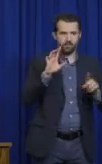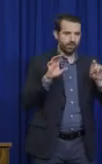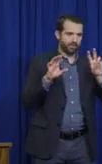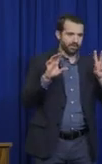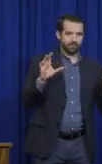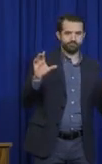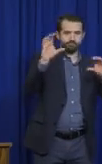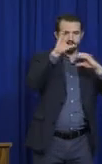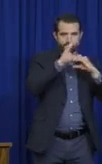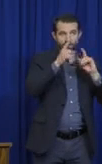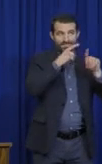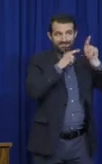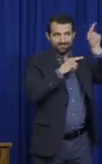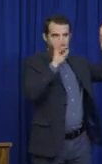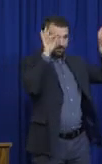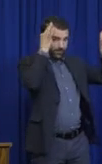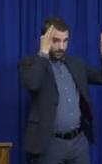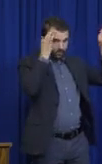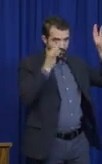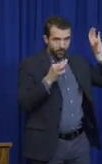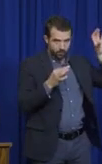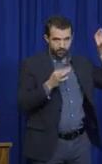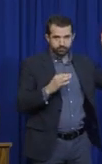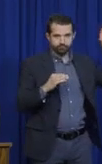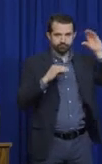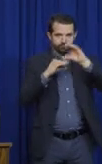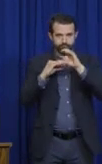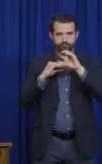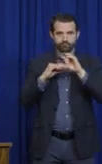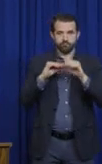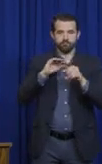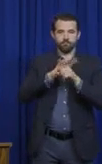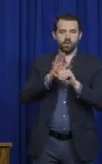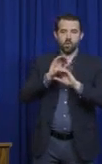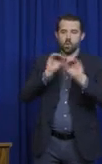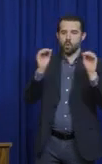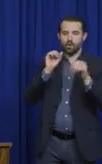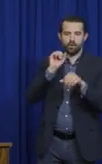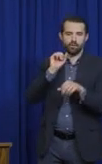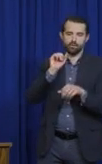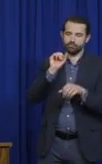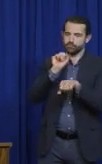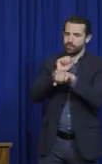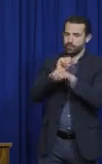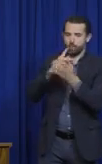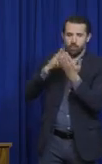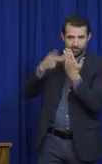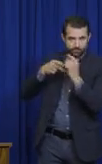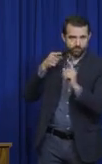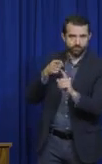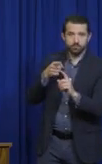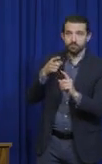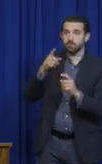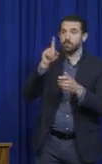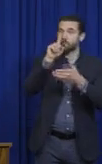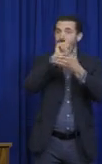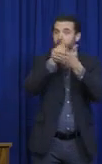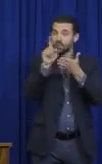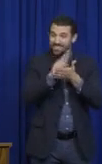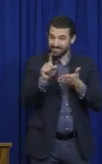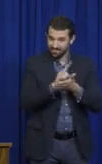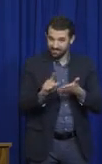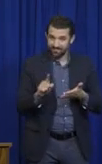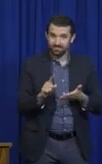Pandemic Unemployment Compensation Program. That benefit is available with each weekly claim filed for the